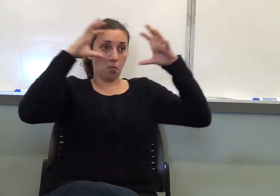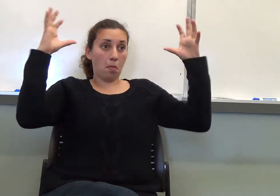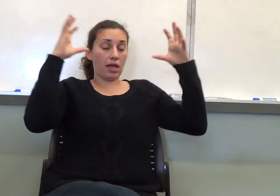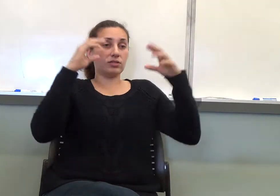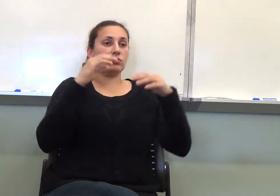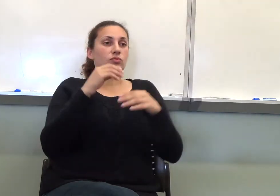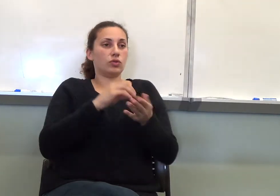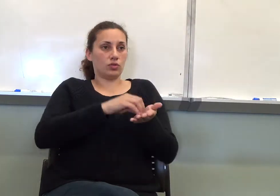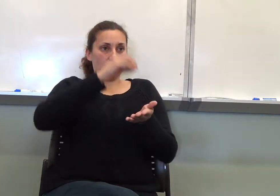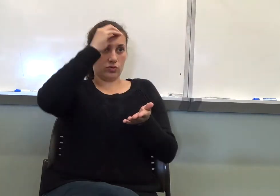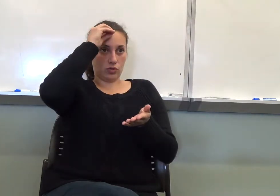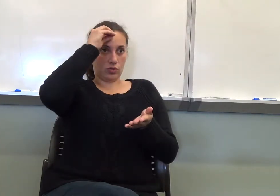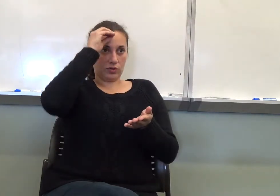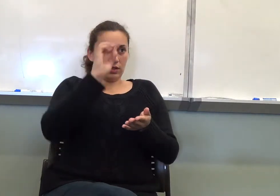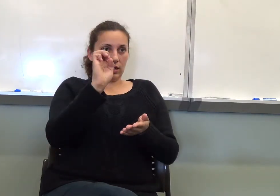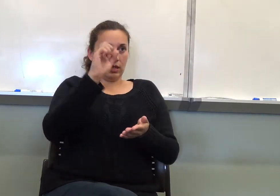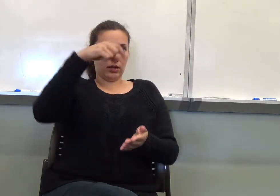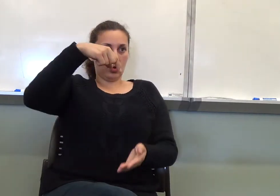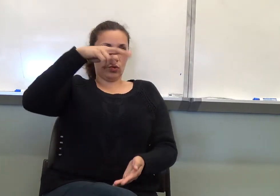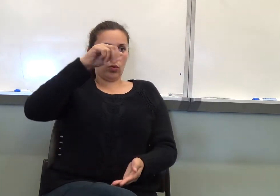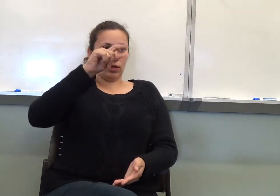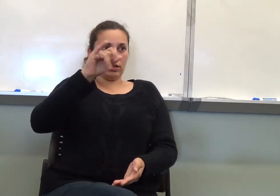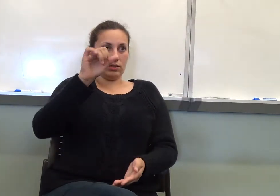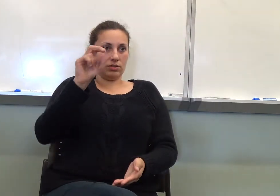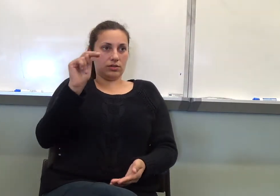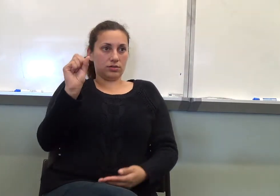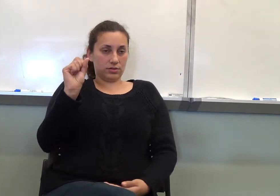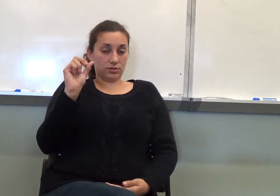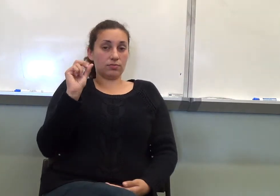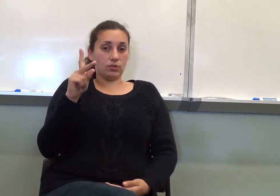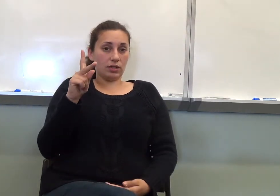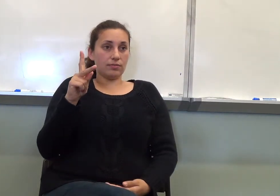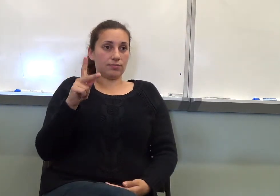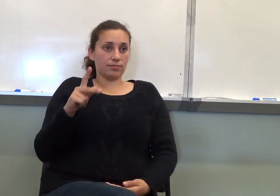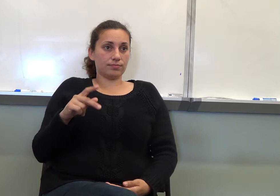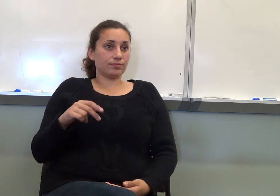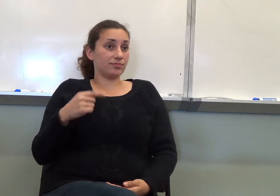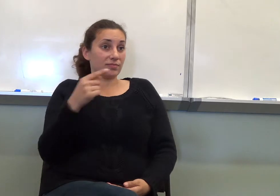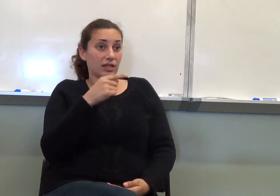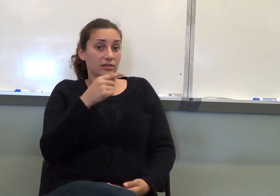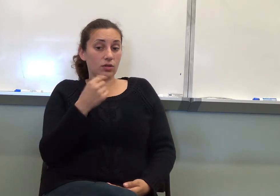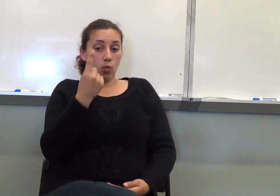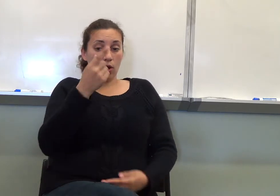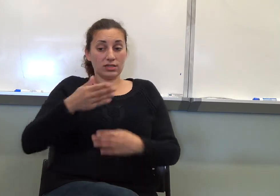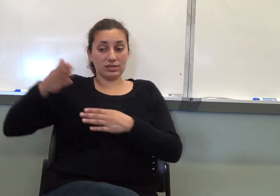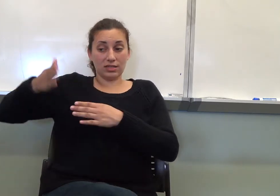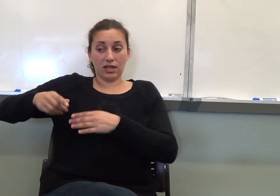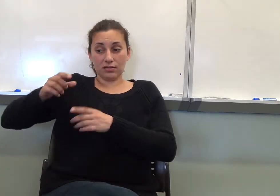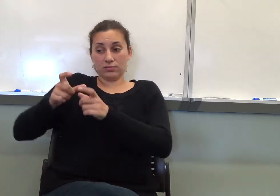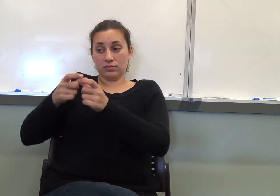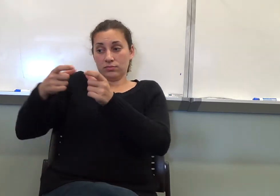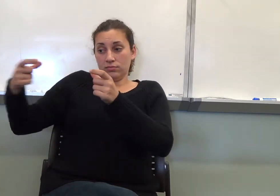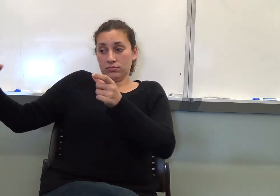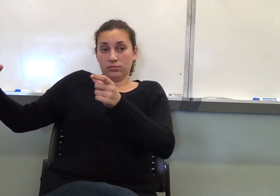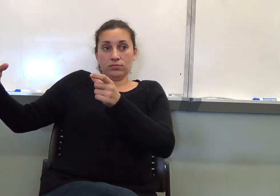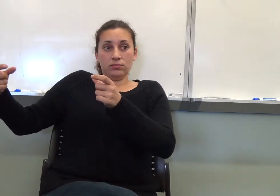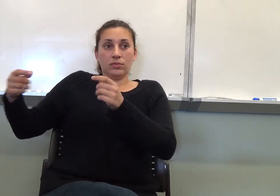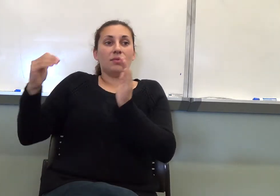we are in a few minutes. All right, this is going to be on one side of an equation, and there'll be an equal sign. That's what makes it an